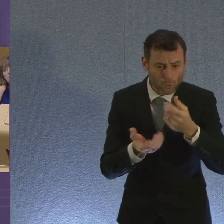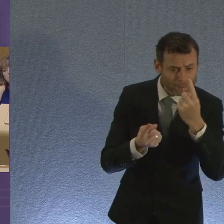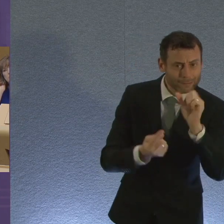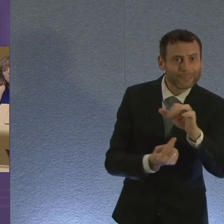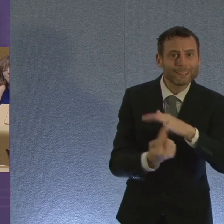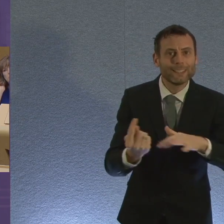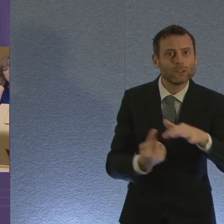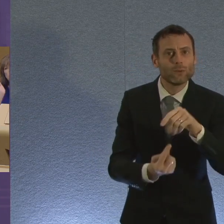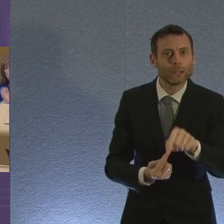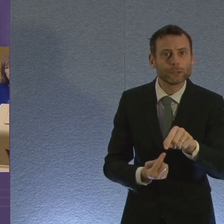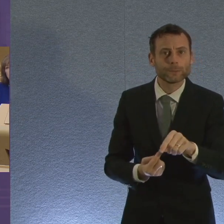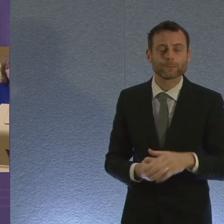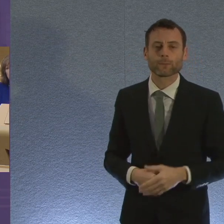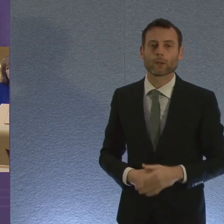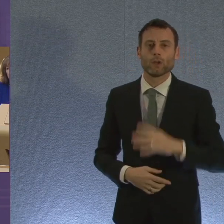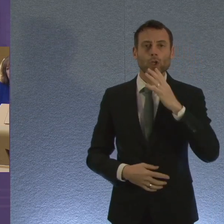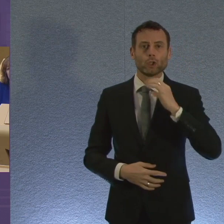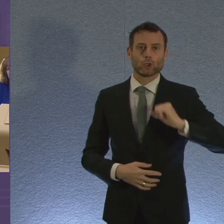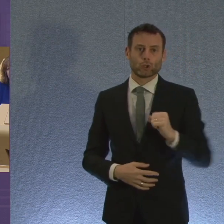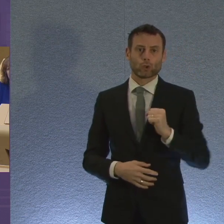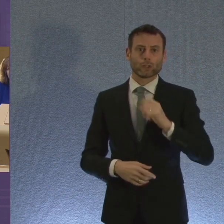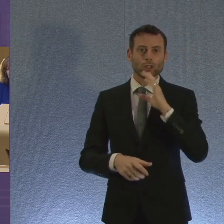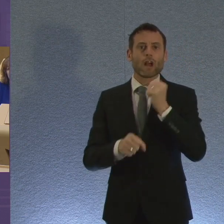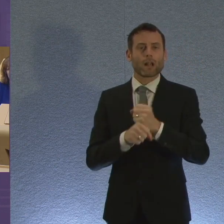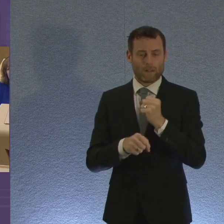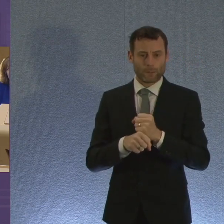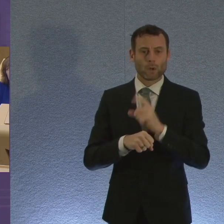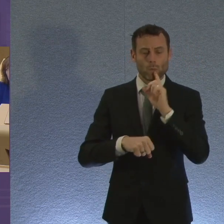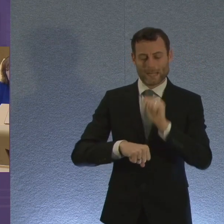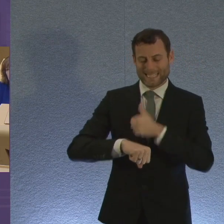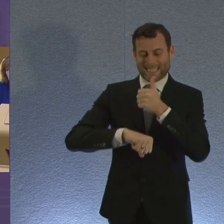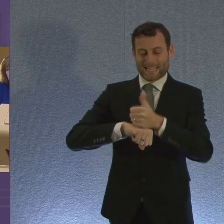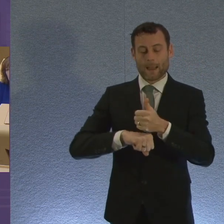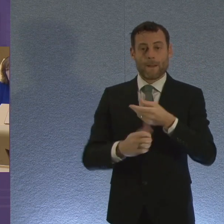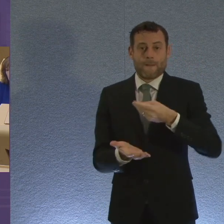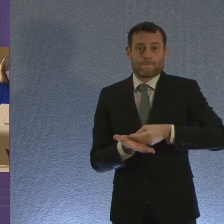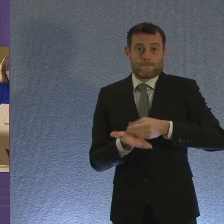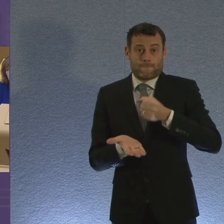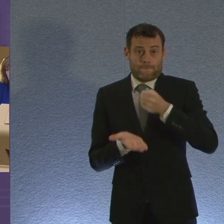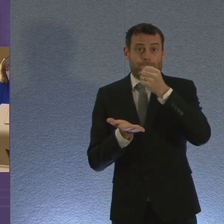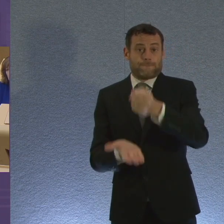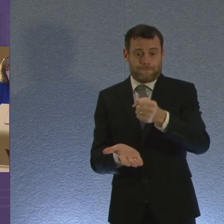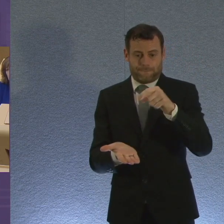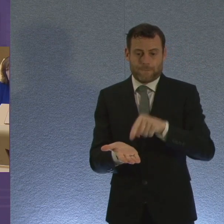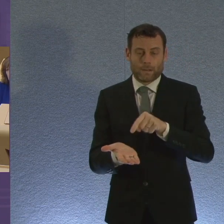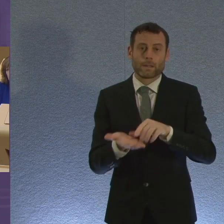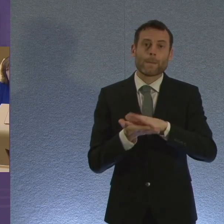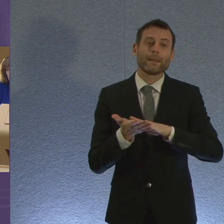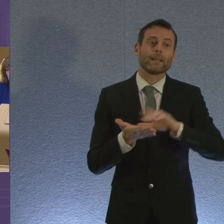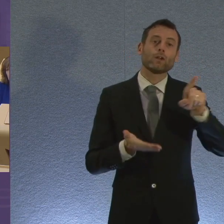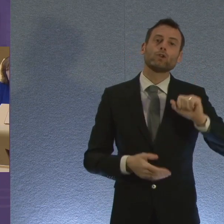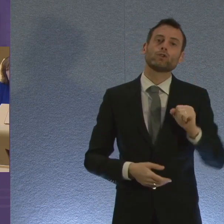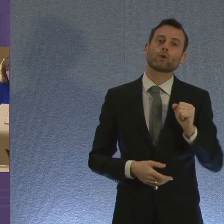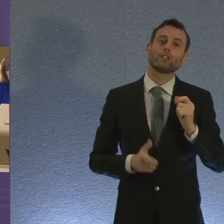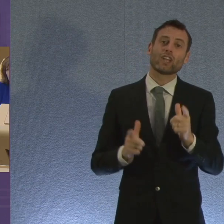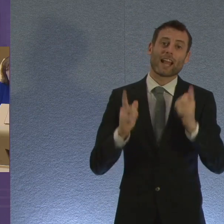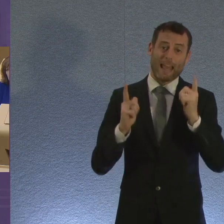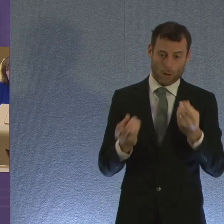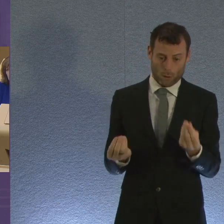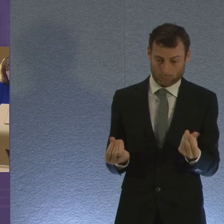will establish a fund that eligible private landlords will be able to apply to if they are experiencing difficulties securing rent